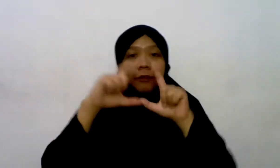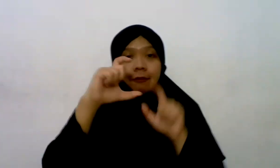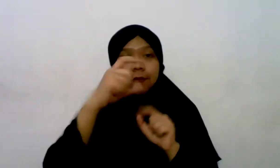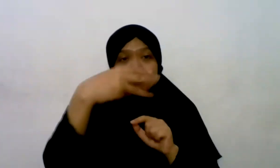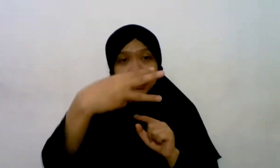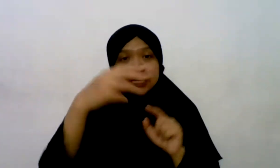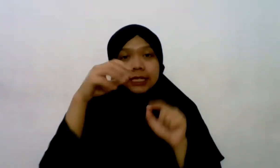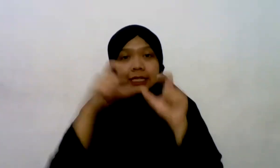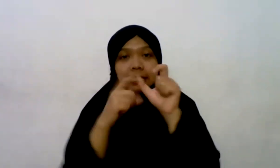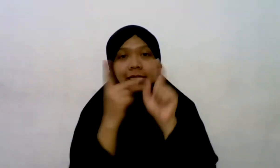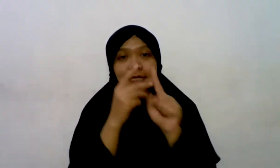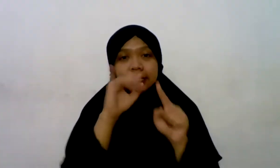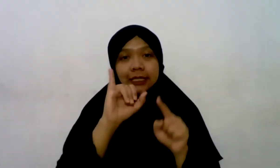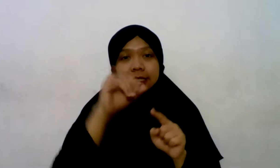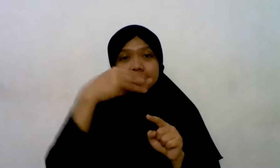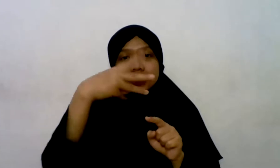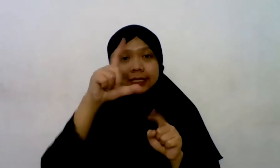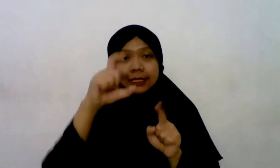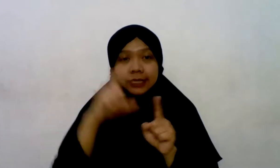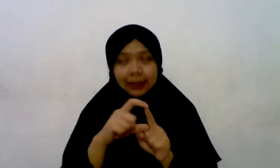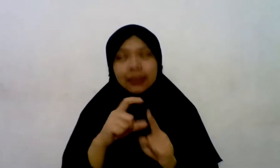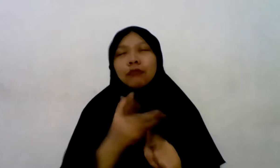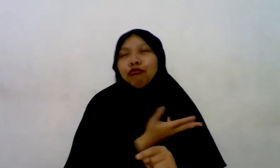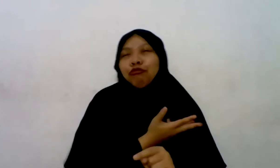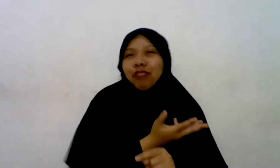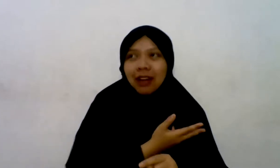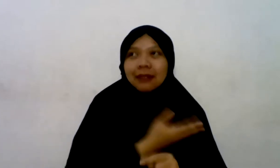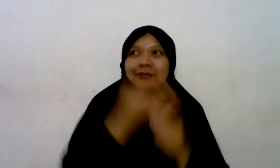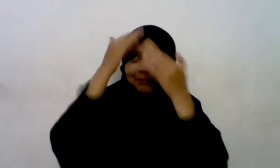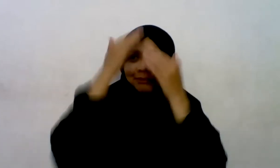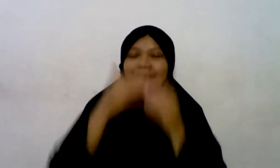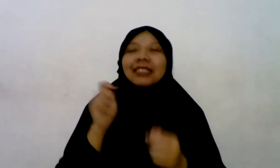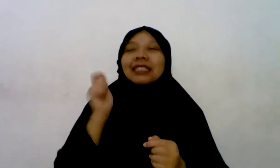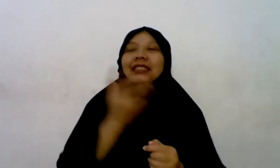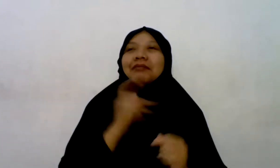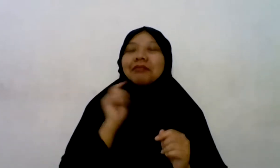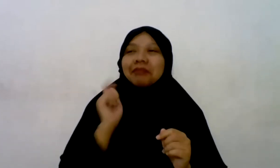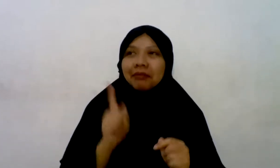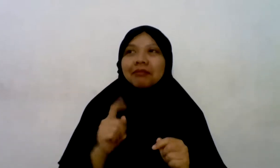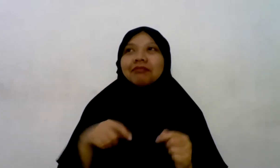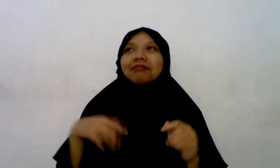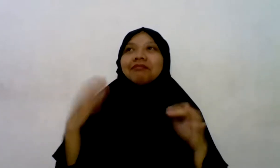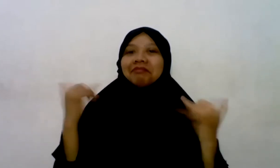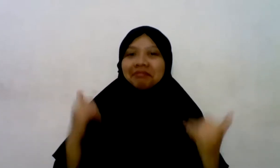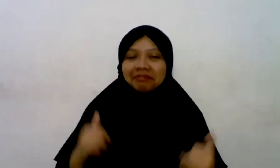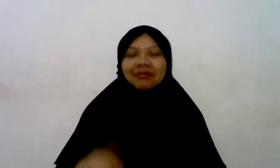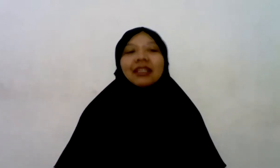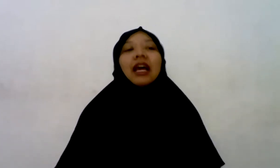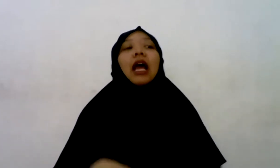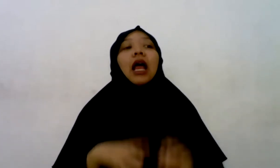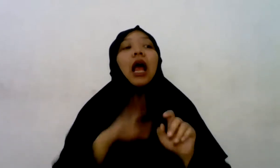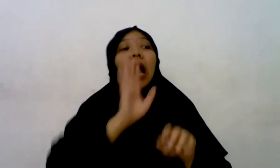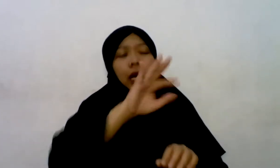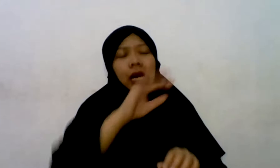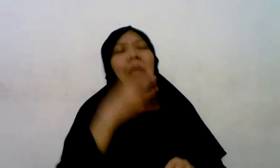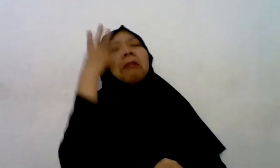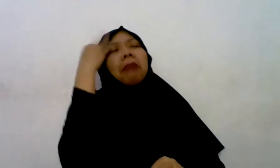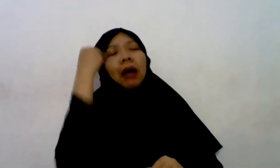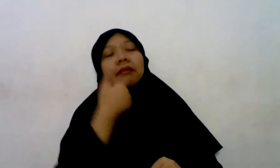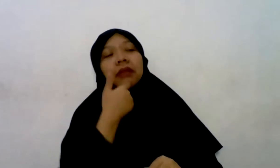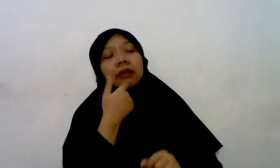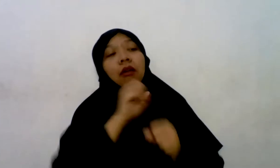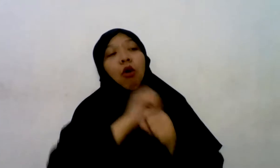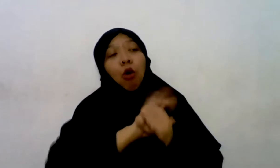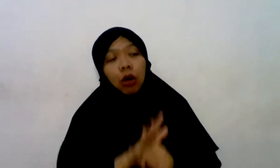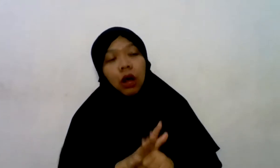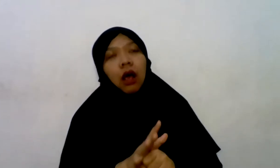so amazing. They saw, when we asked, do you know COVID-19? Yeah, itu bisa membuat mati. It can make people pass away.